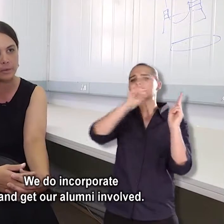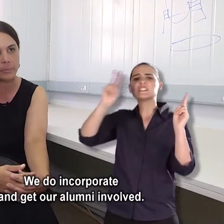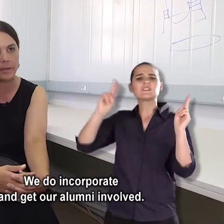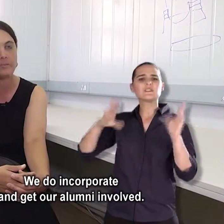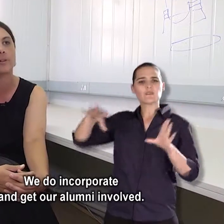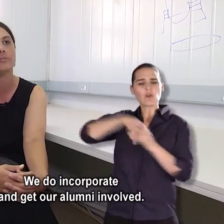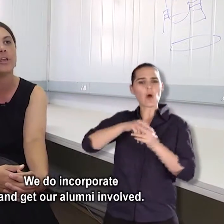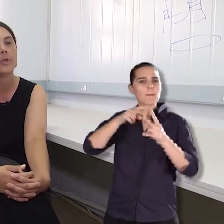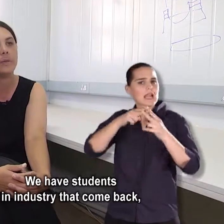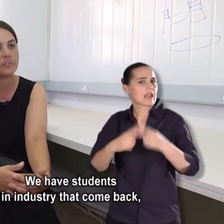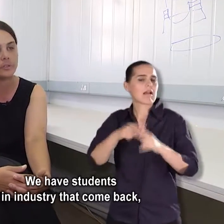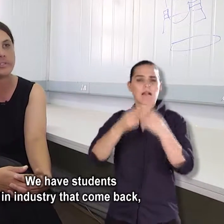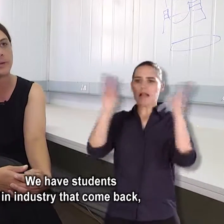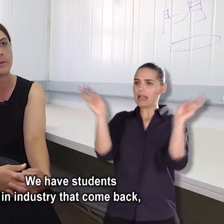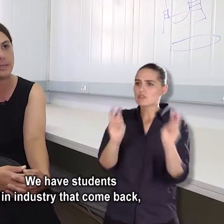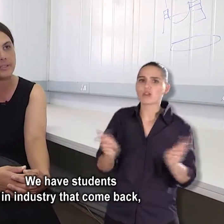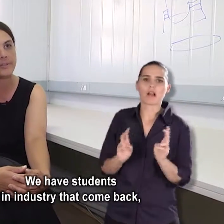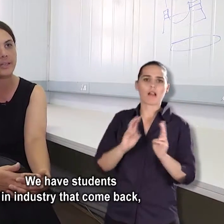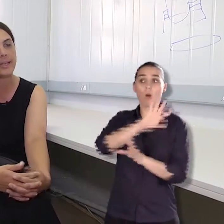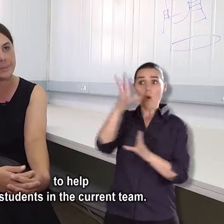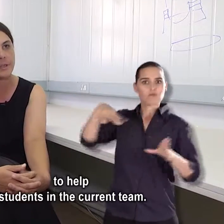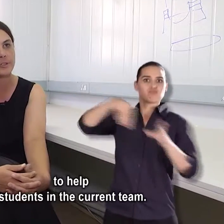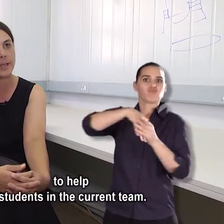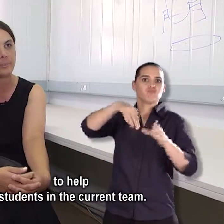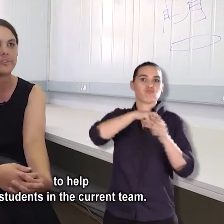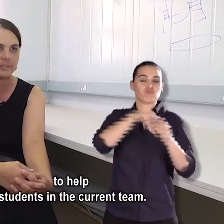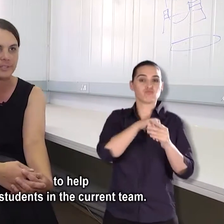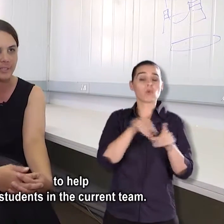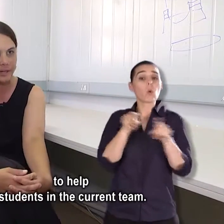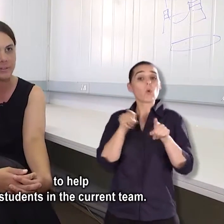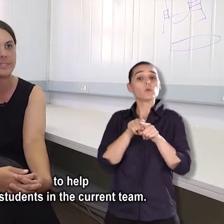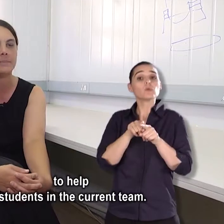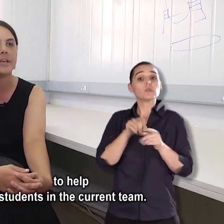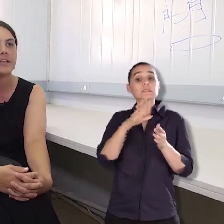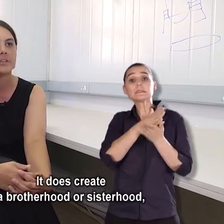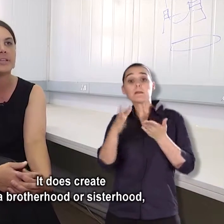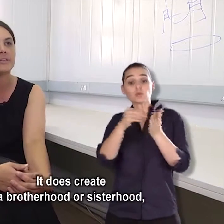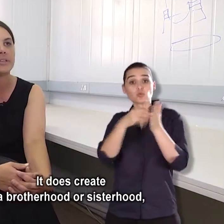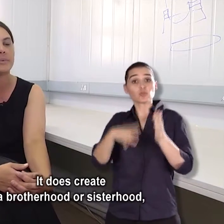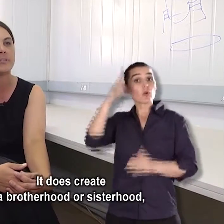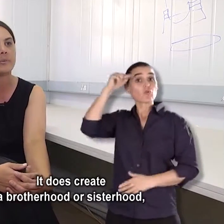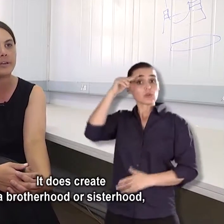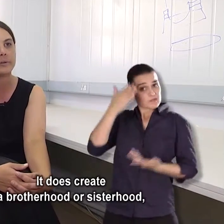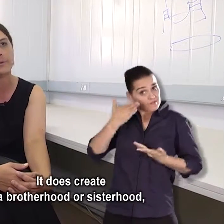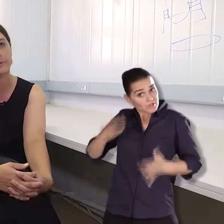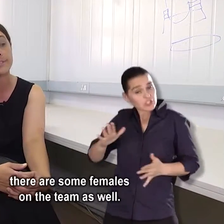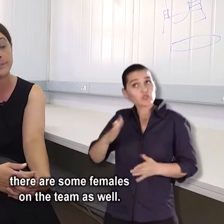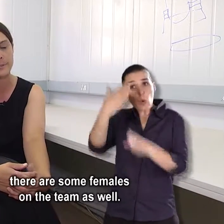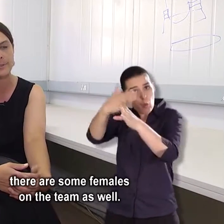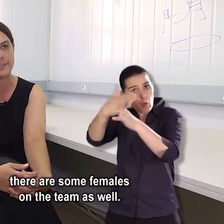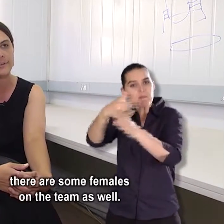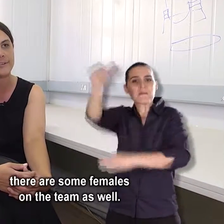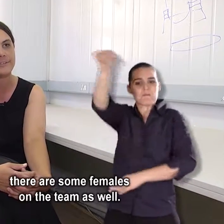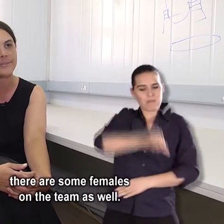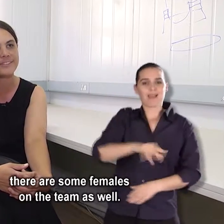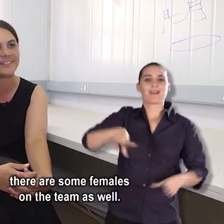our alumni involved. We have students that are in industry that comes back to help the students in the current team. So it does create a bit of a brotherhood or sisterhood